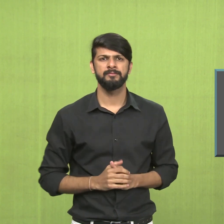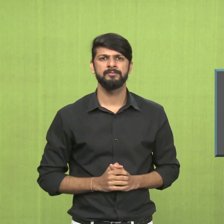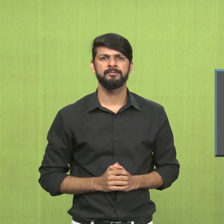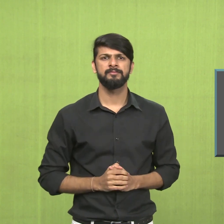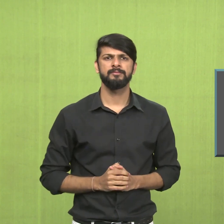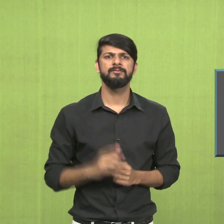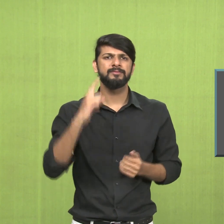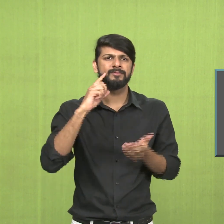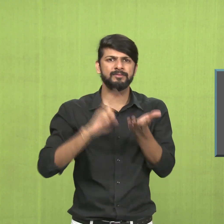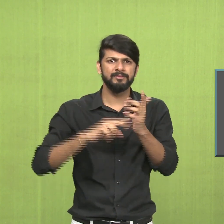printing.